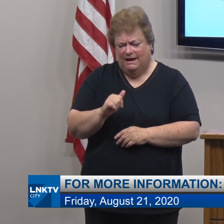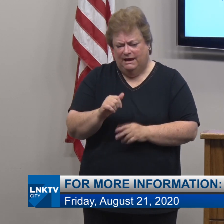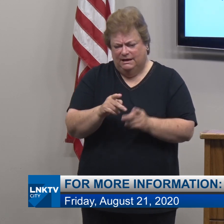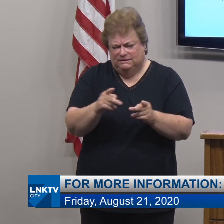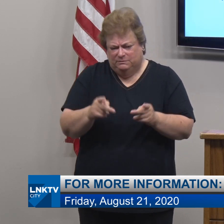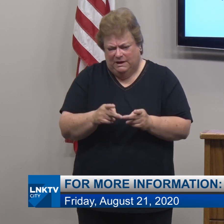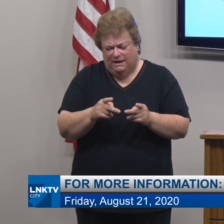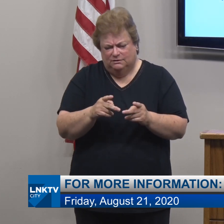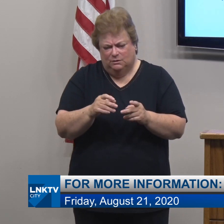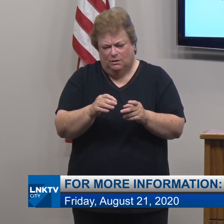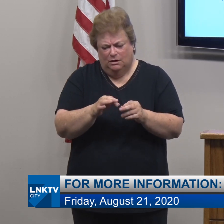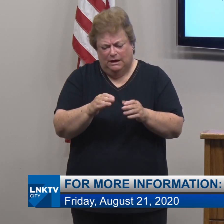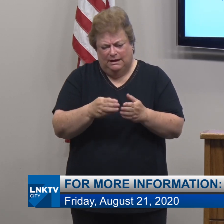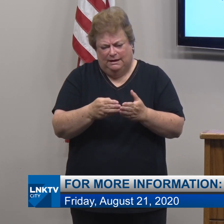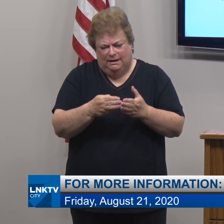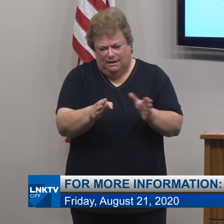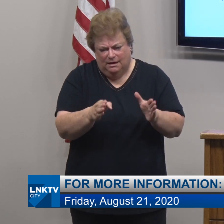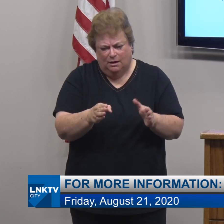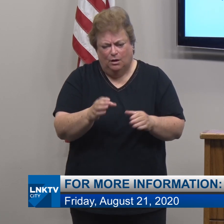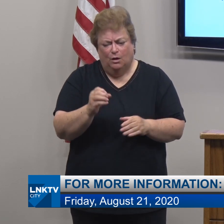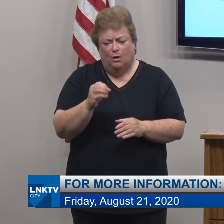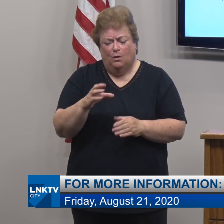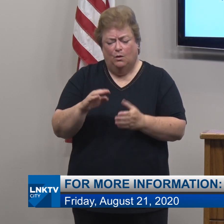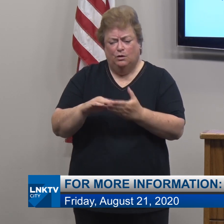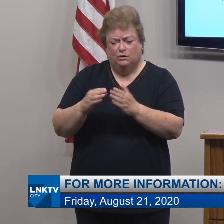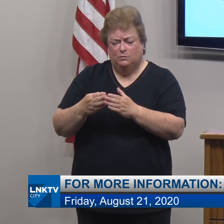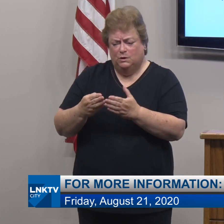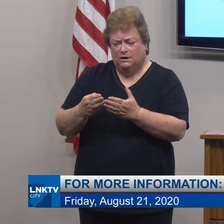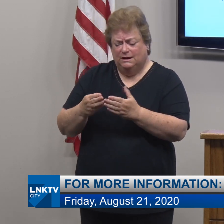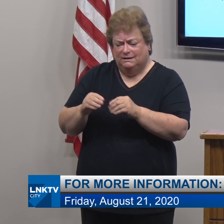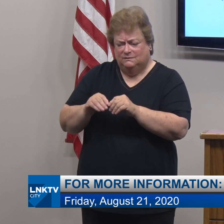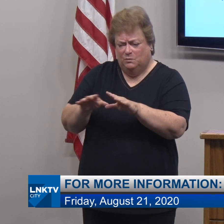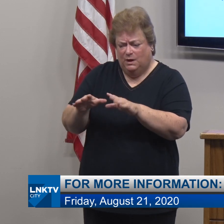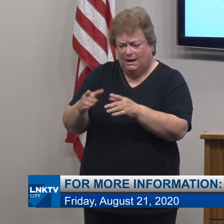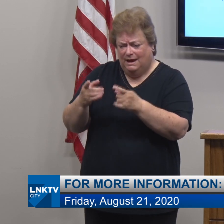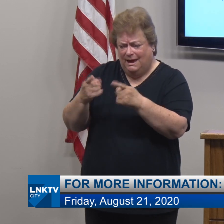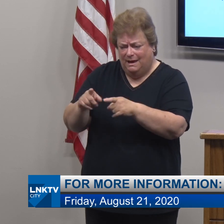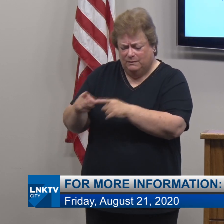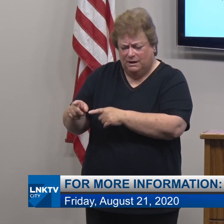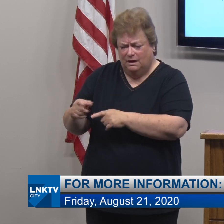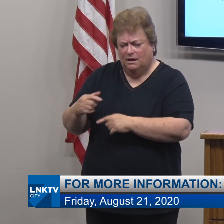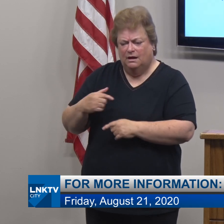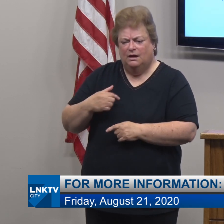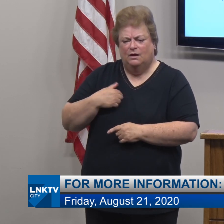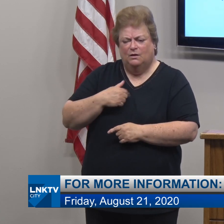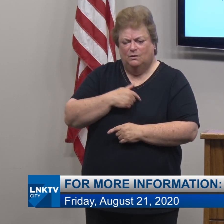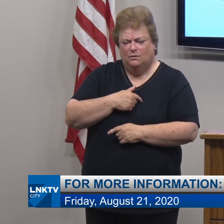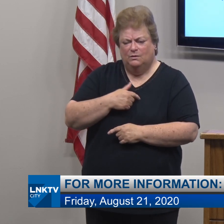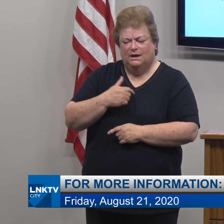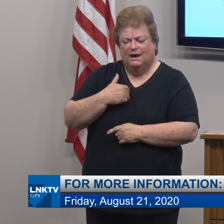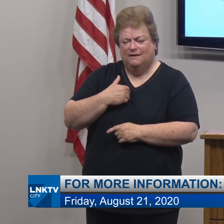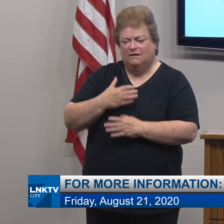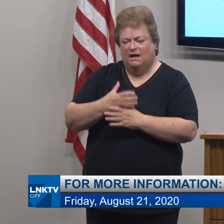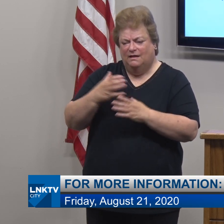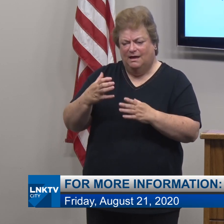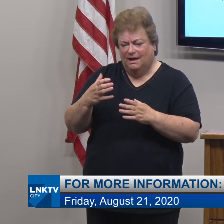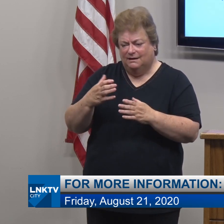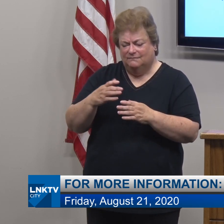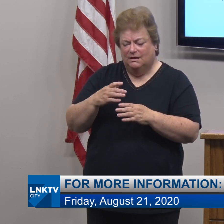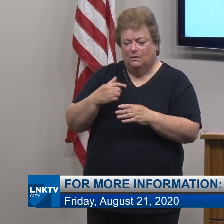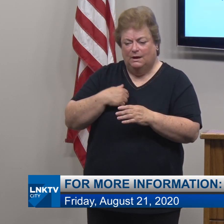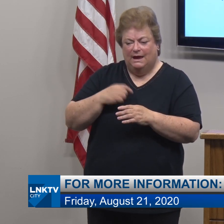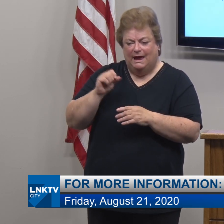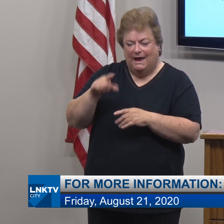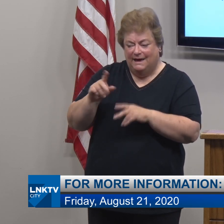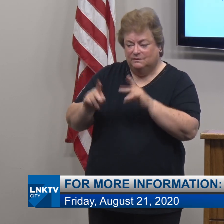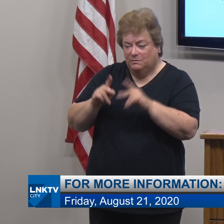situations, or if it's just generalized community spread, or it takes a multitude of factors. We're asking people, were